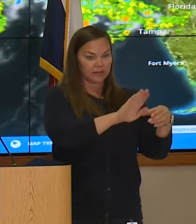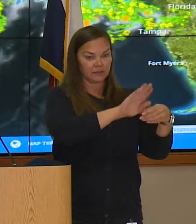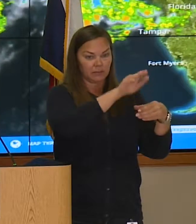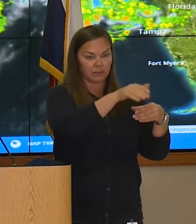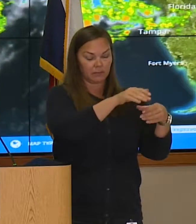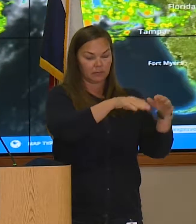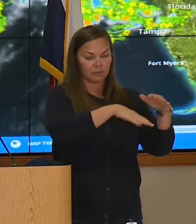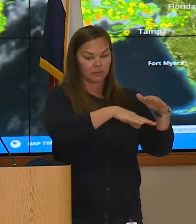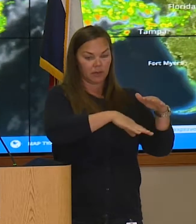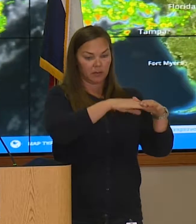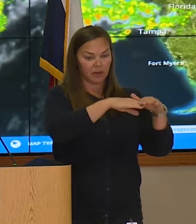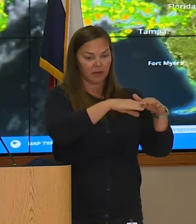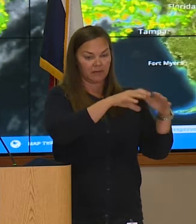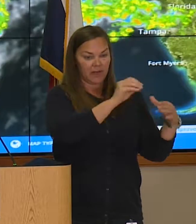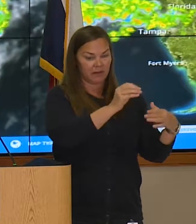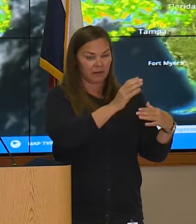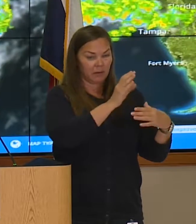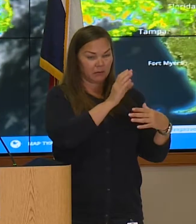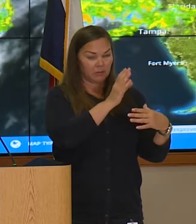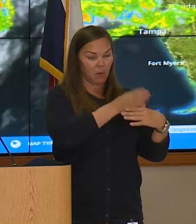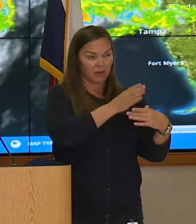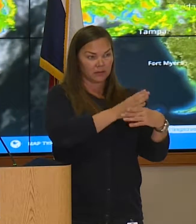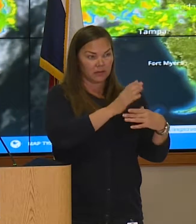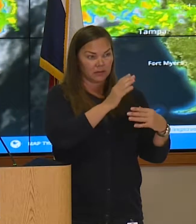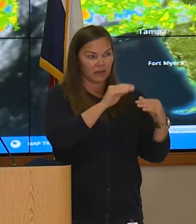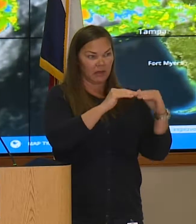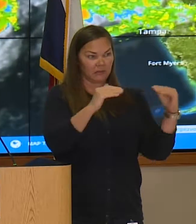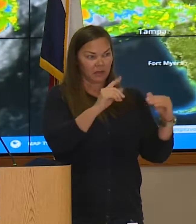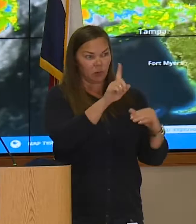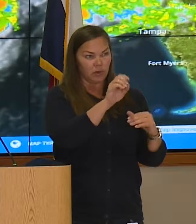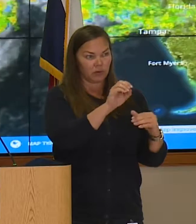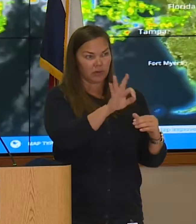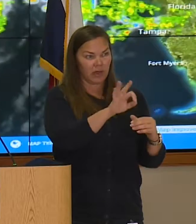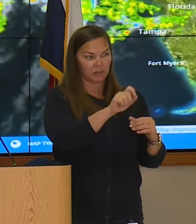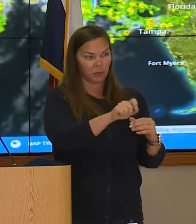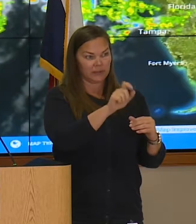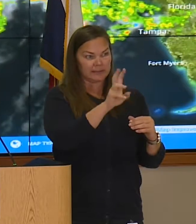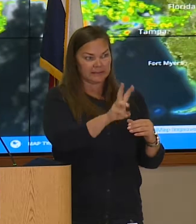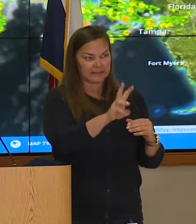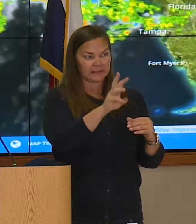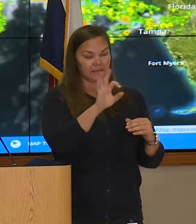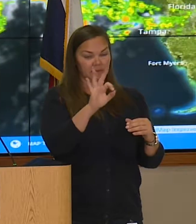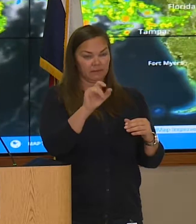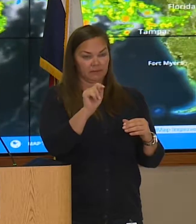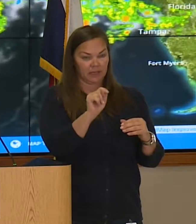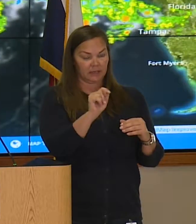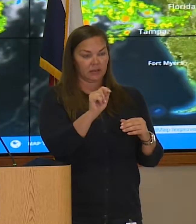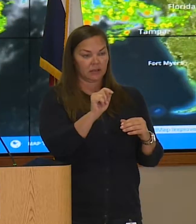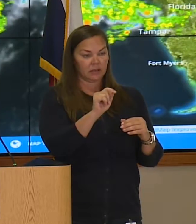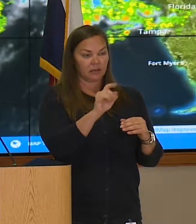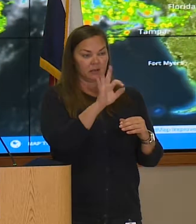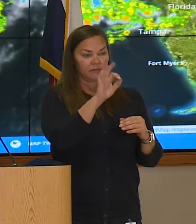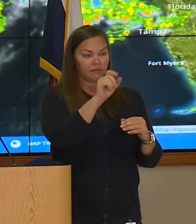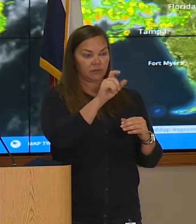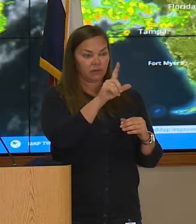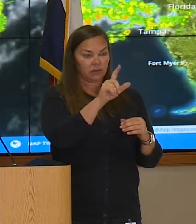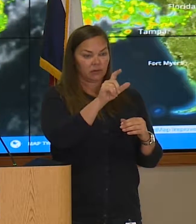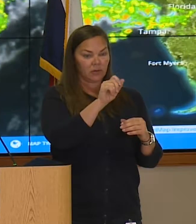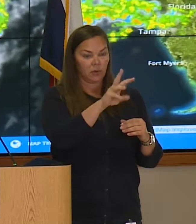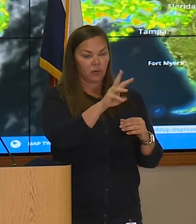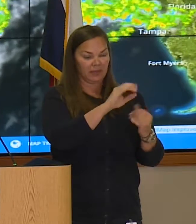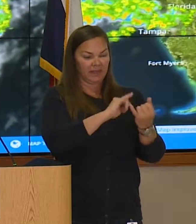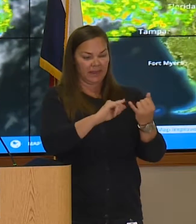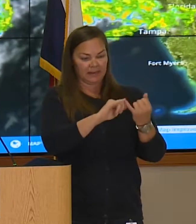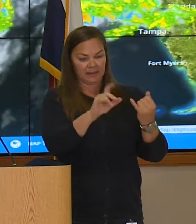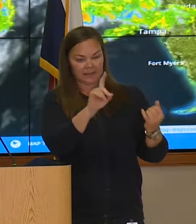above an approximate elevation of 109.6 feet. The flow around the end of the